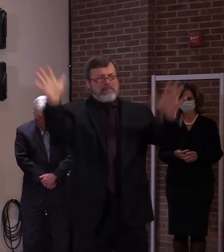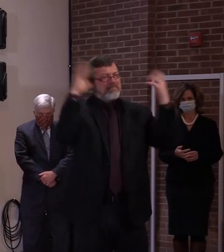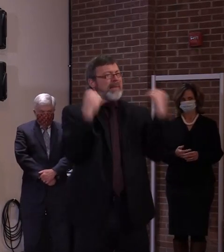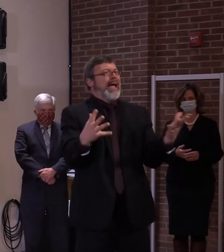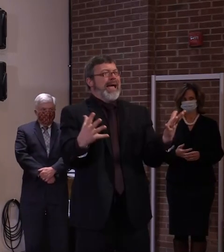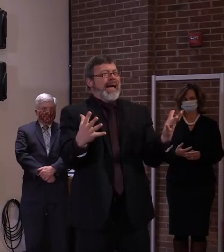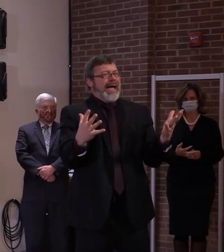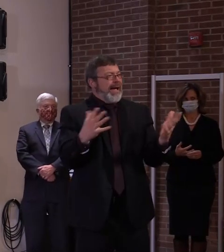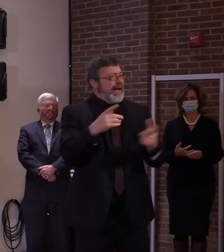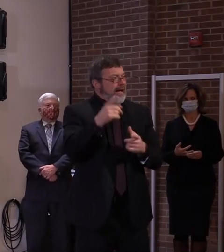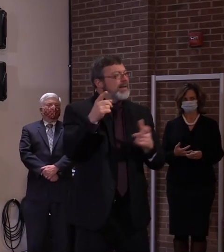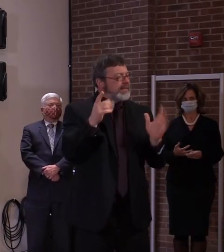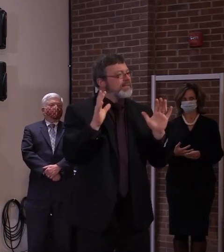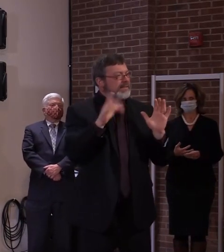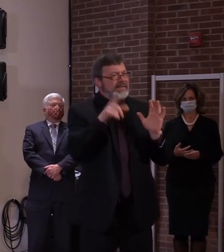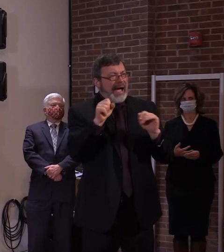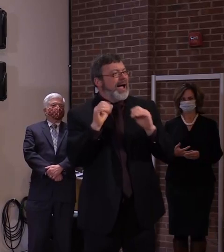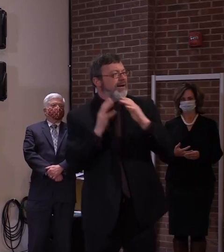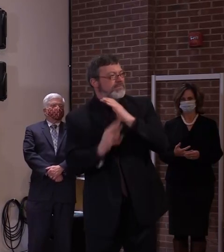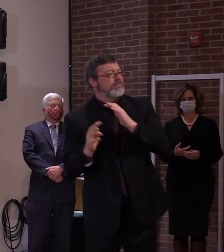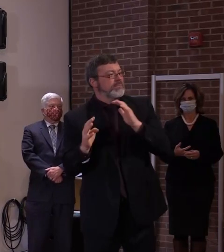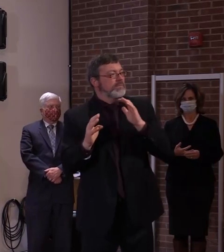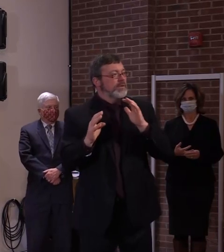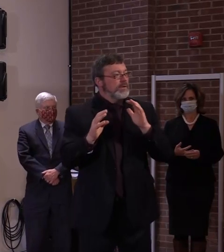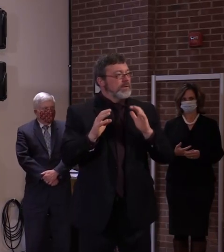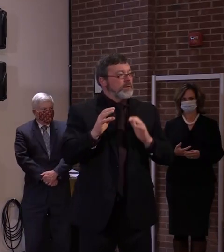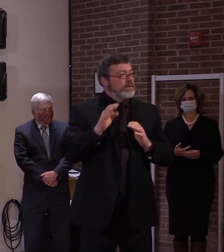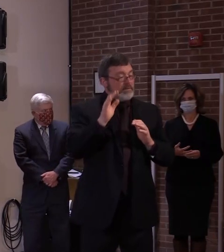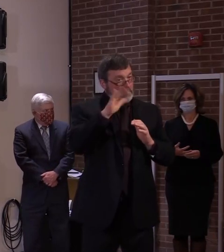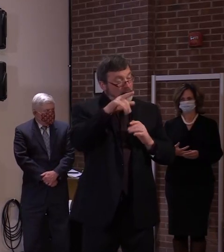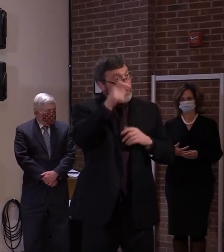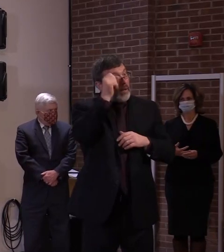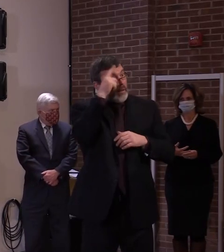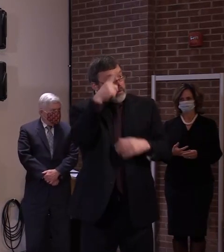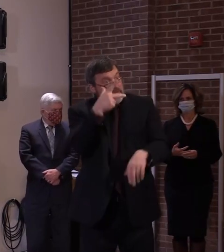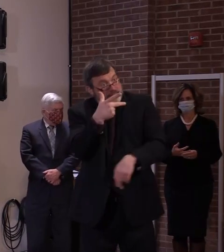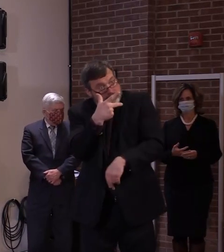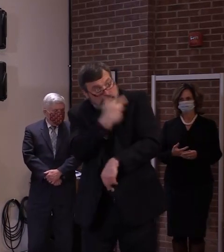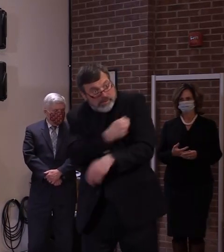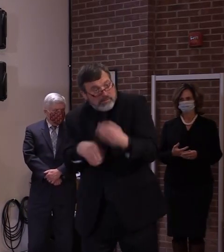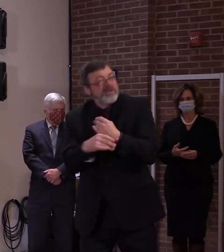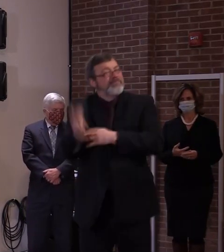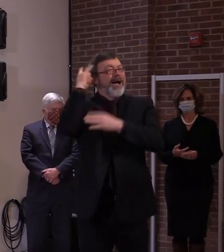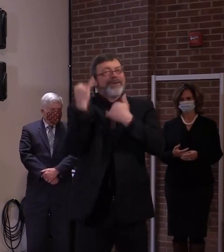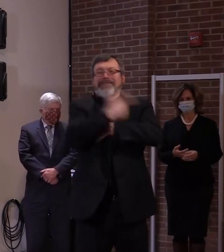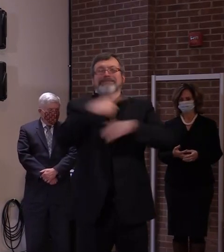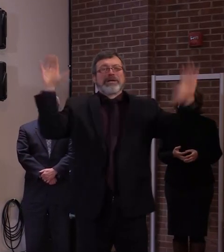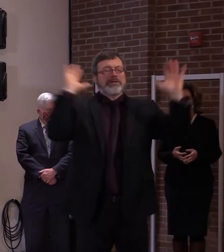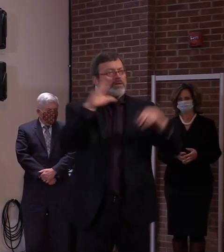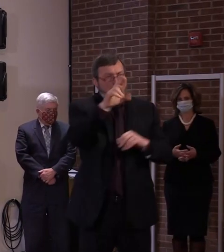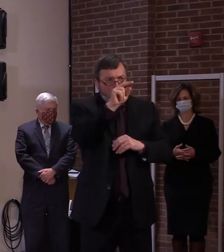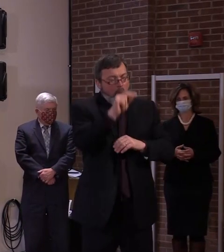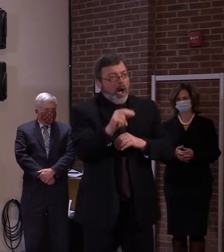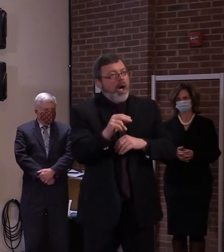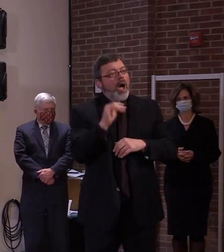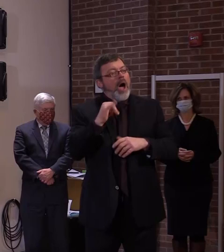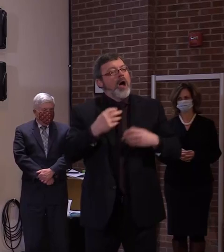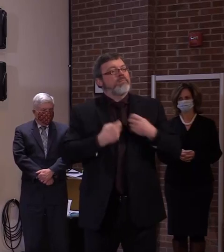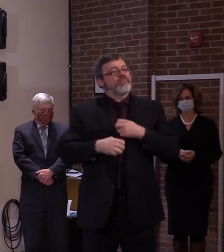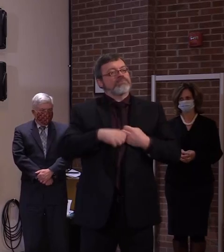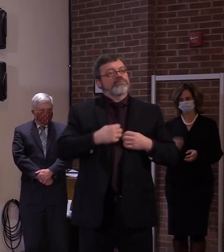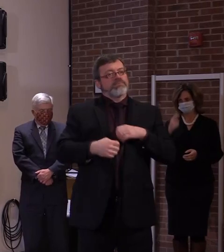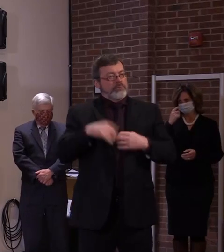full protection. So getting that shot now means your body will be ready if it encounters the virus when we see